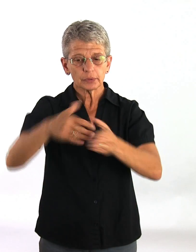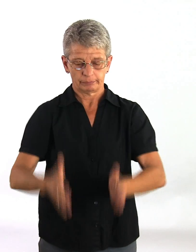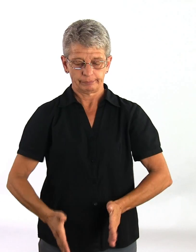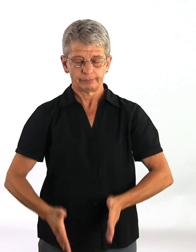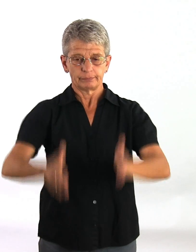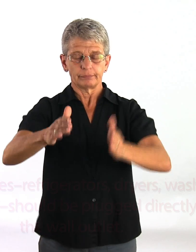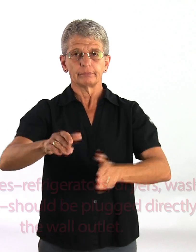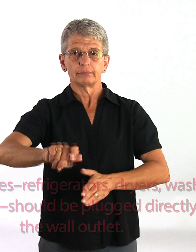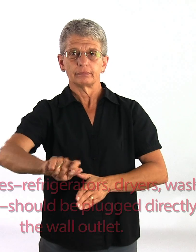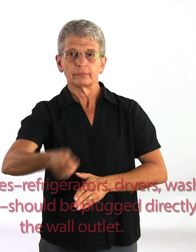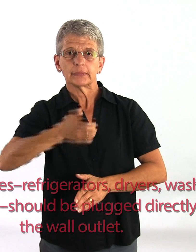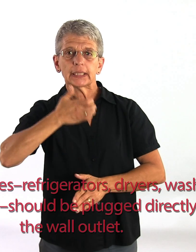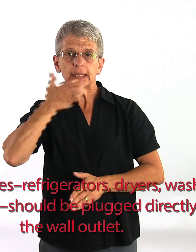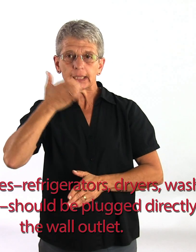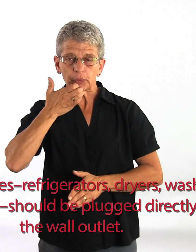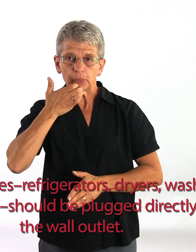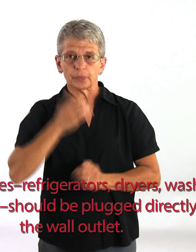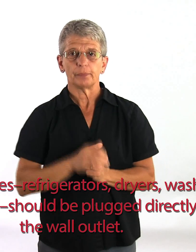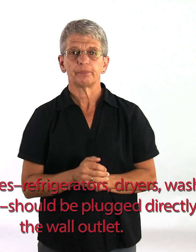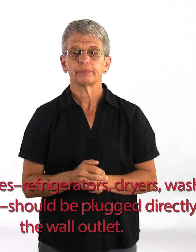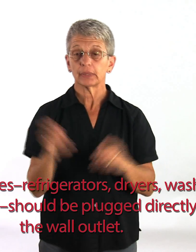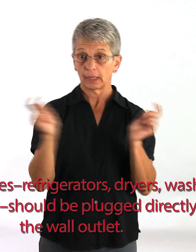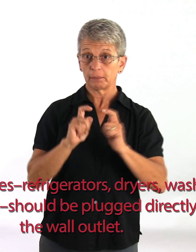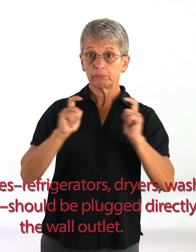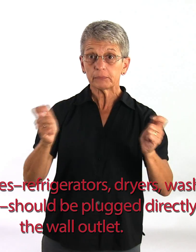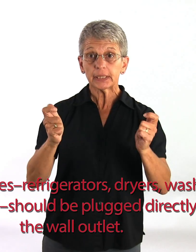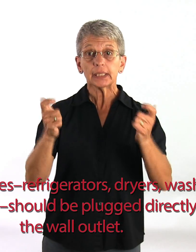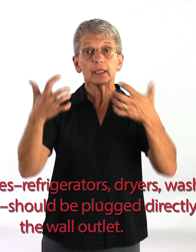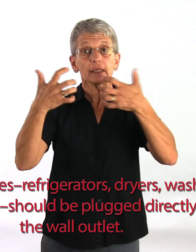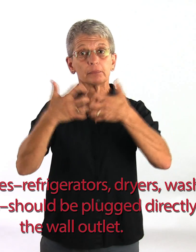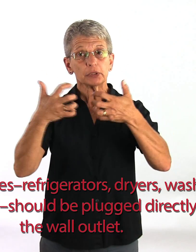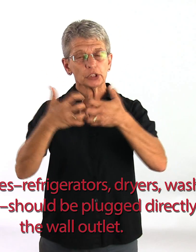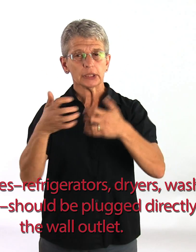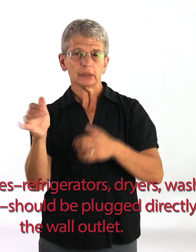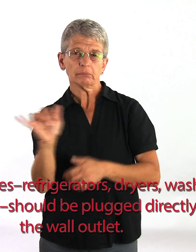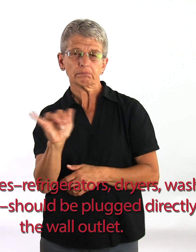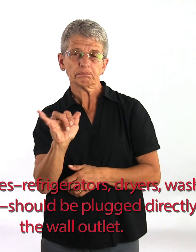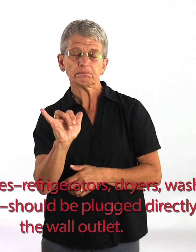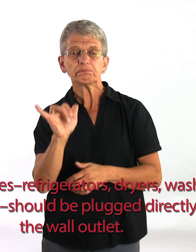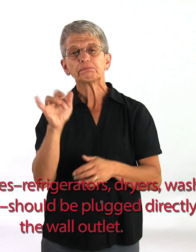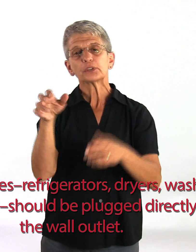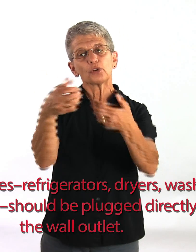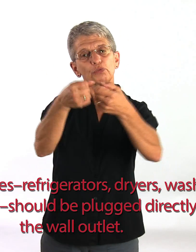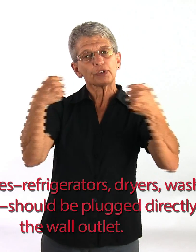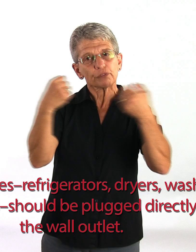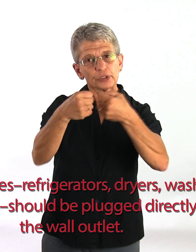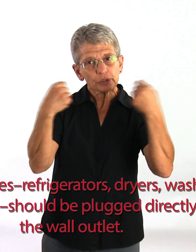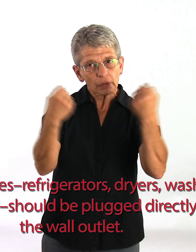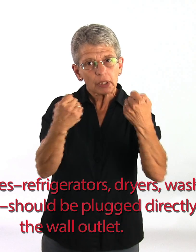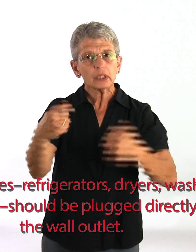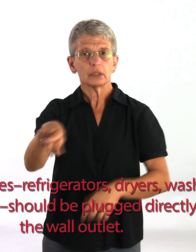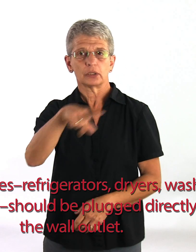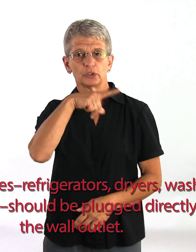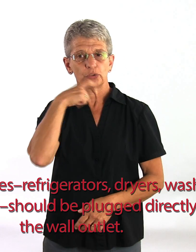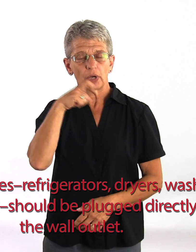Major appliances, such as refrigerators, dryers, washers, air